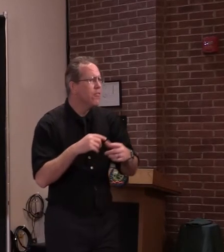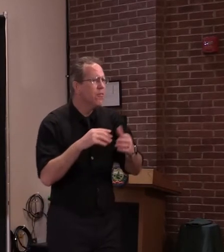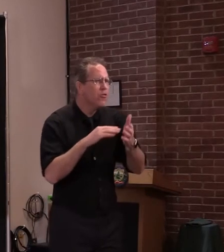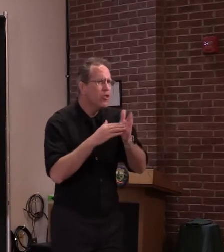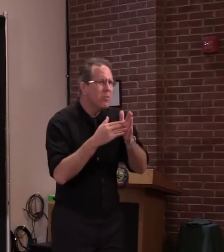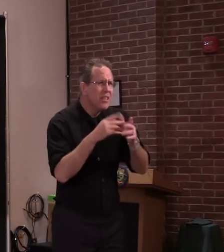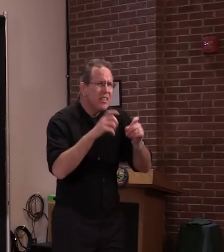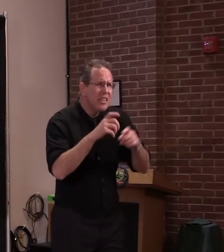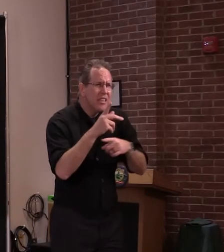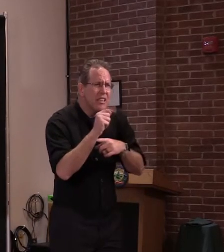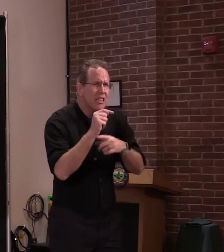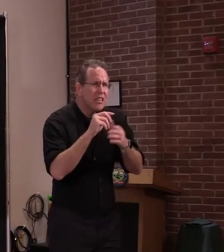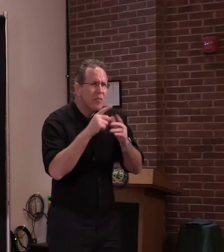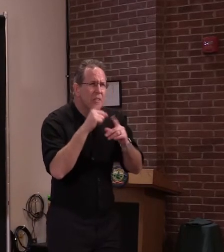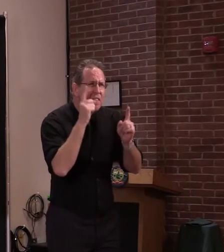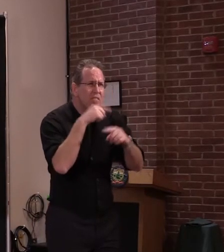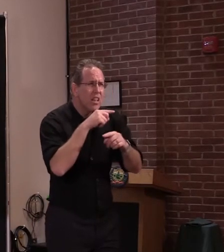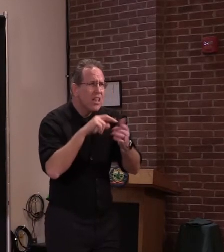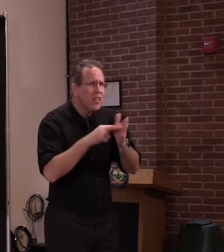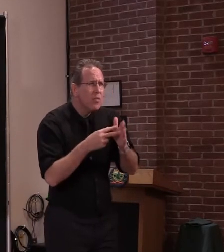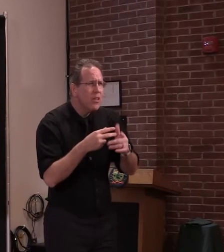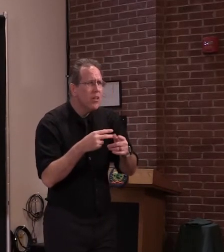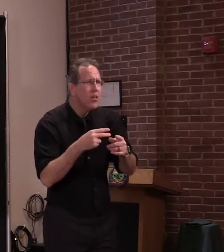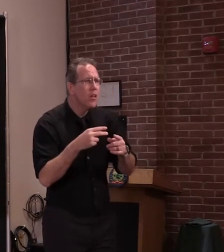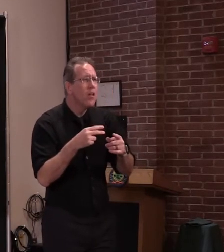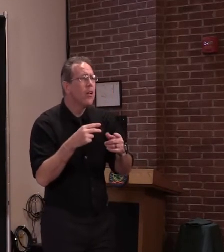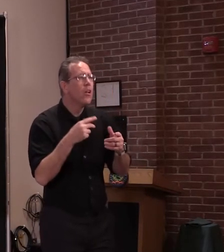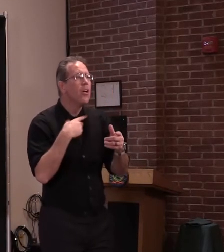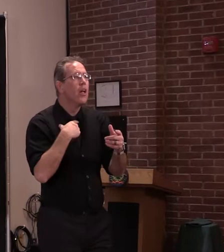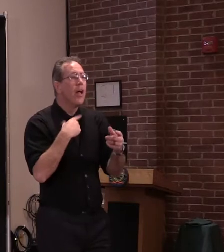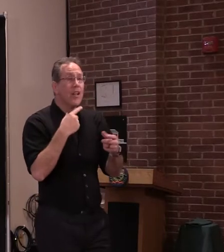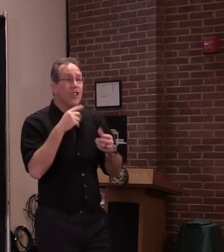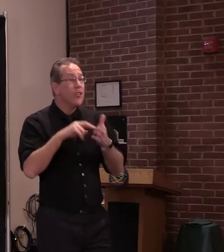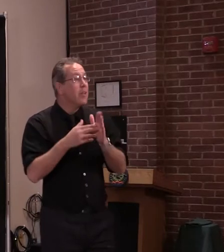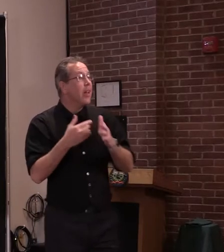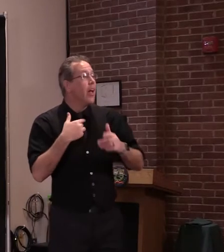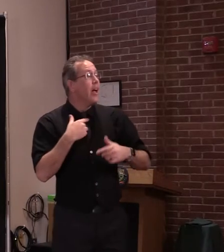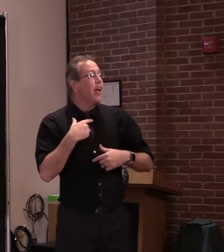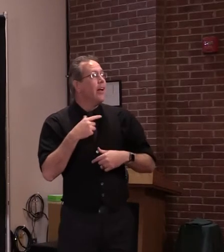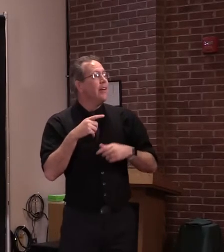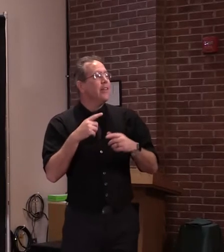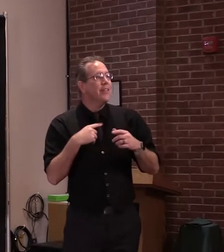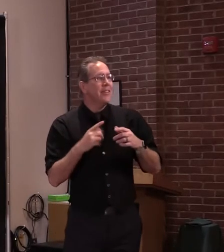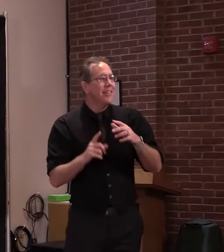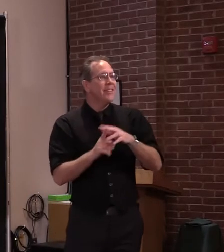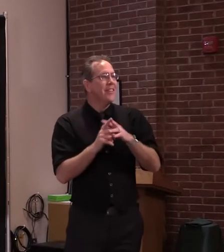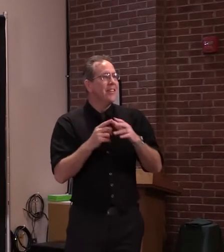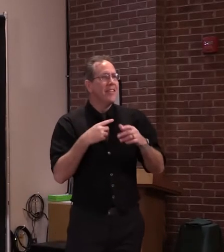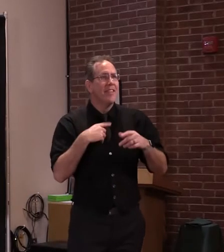scams, COVID scams. People thinking it's a testing site, but then getting scammed.